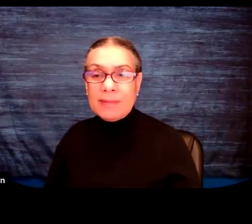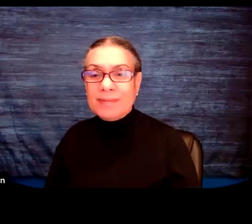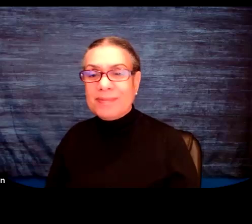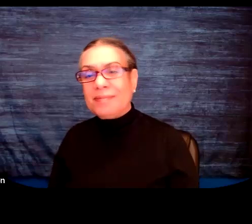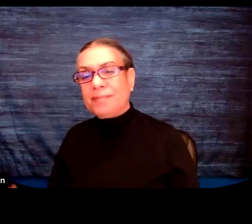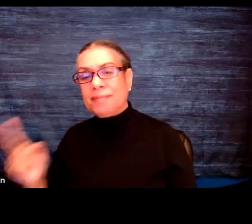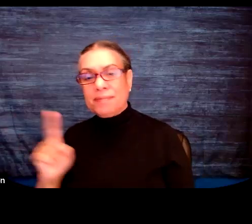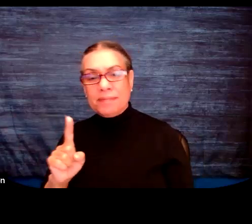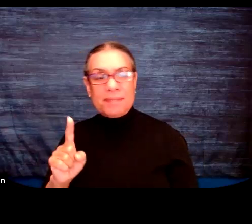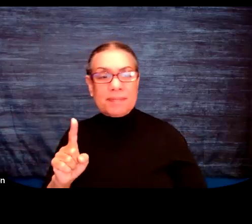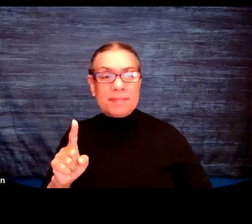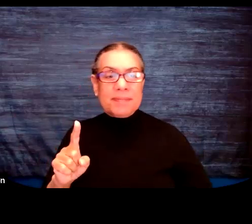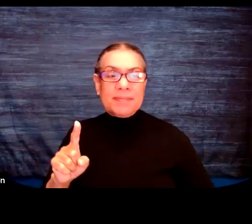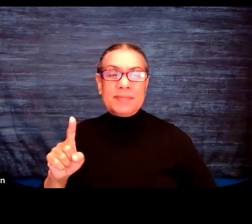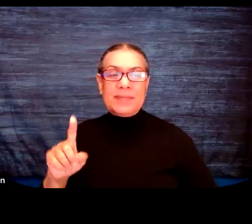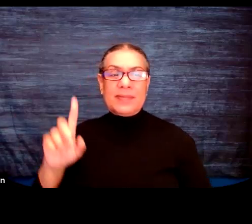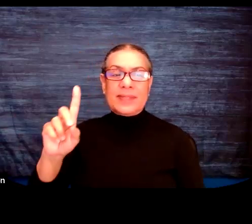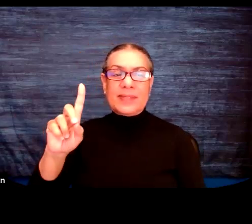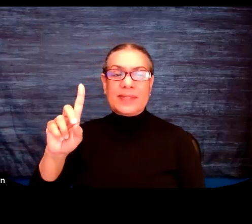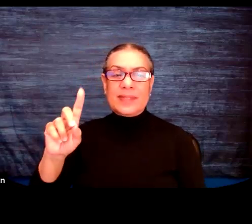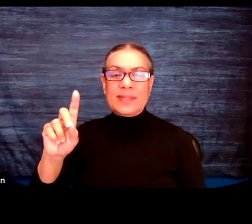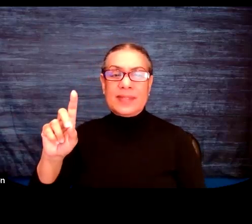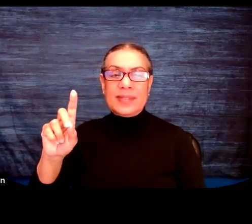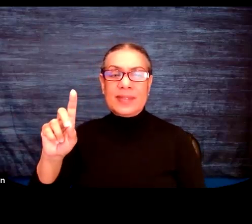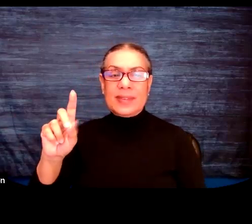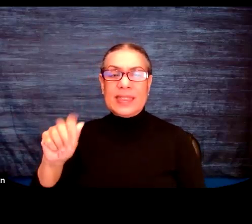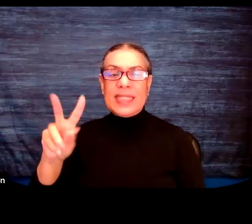hit the nail on the head with that, I think.